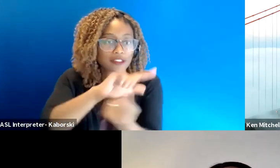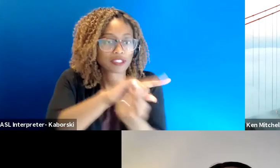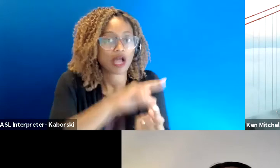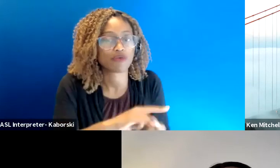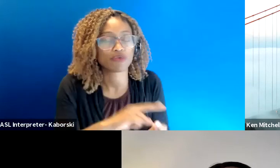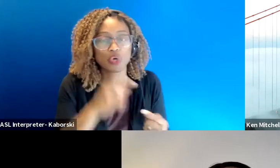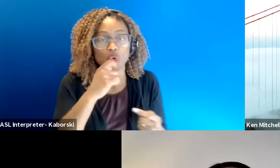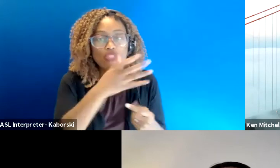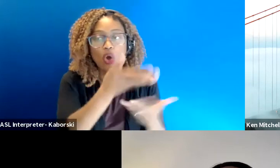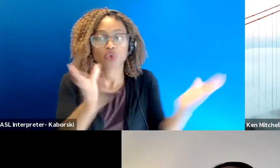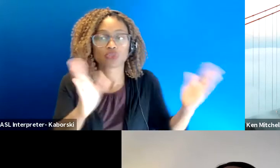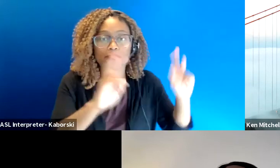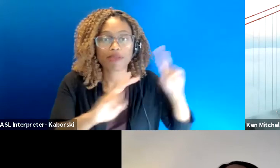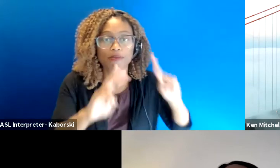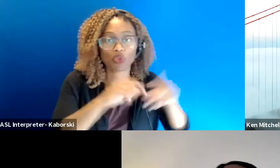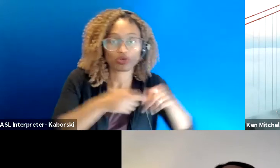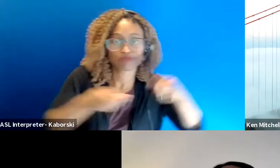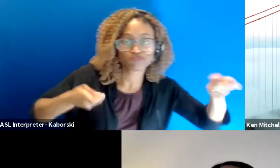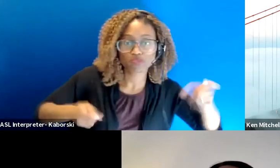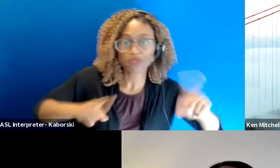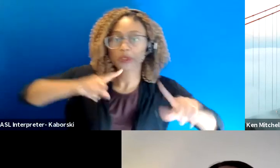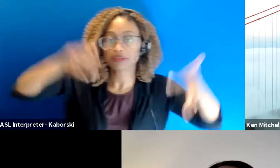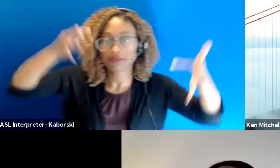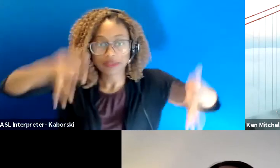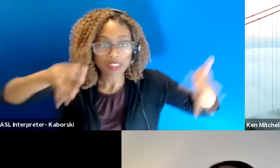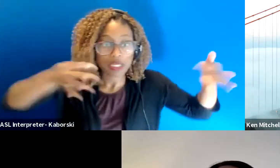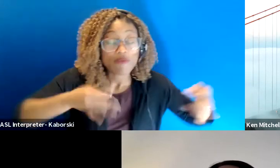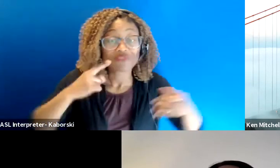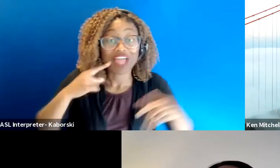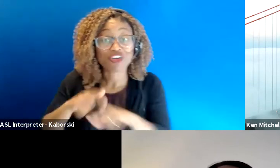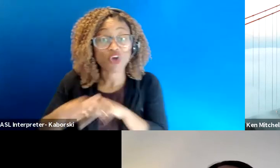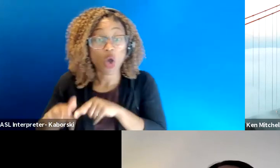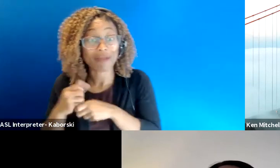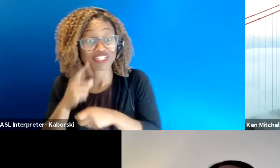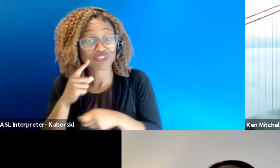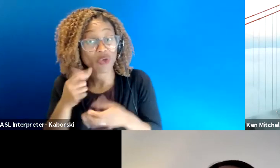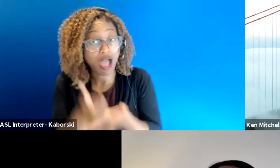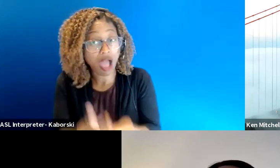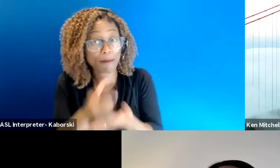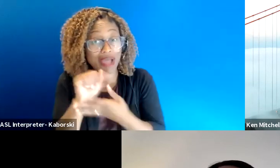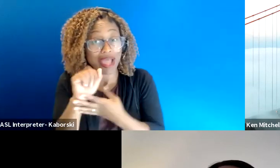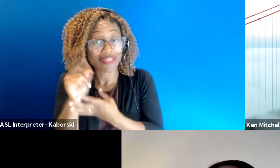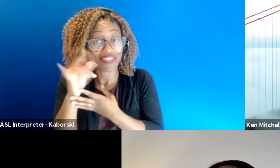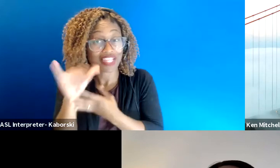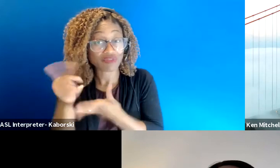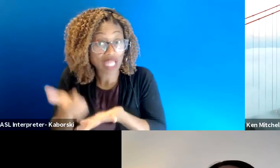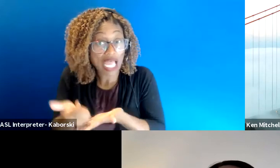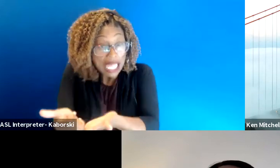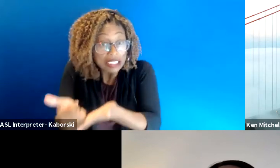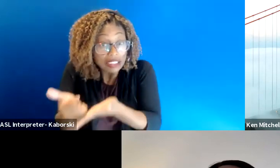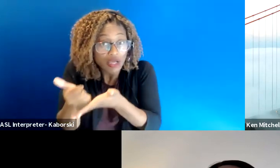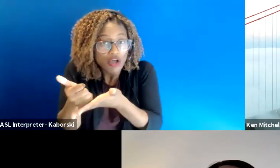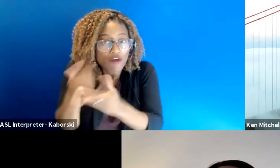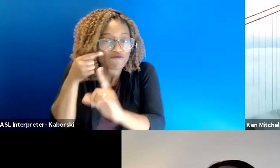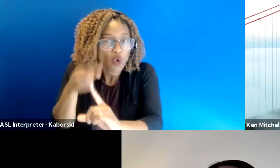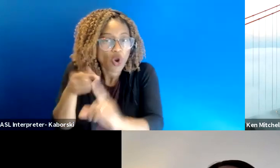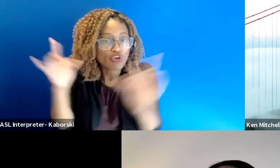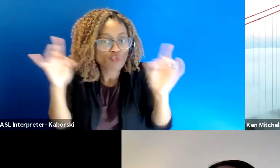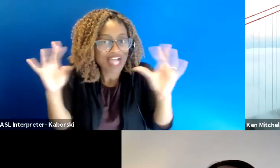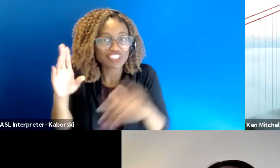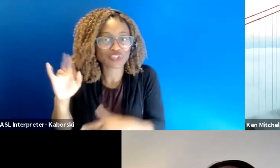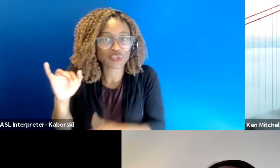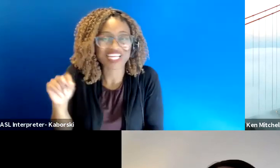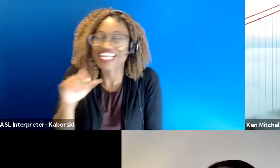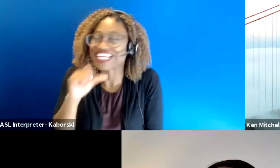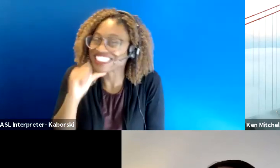because the call made to help Anthony Hill, the intention was for a crisis unit,